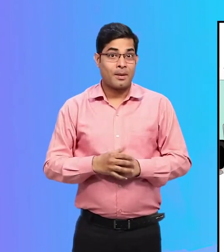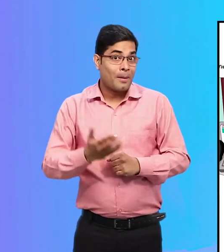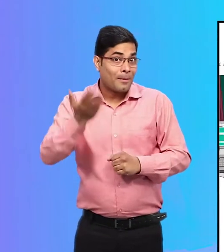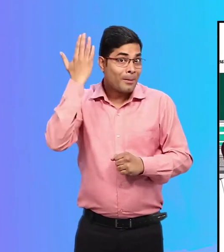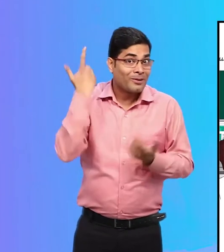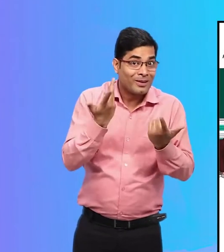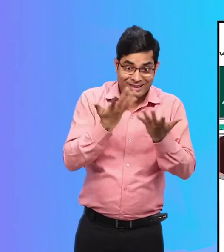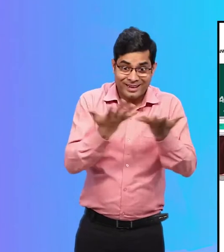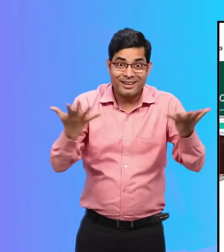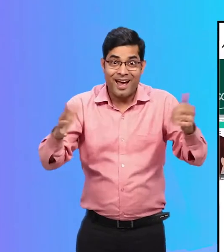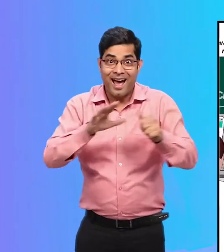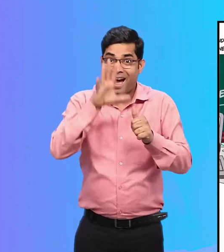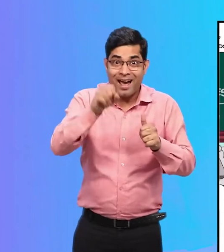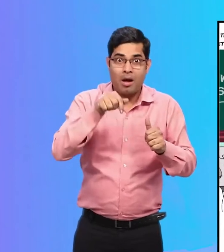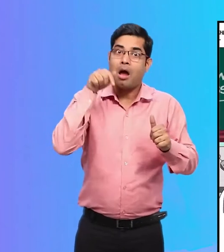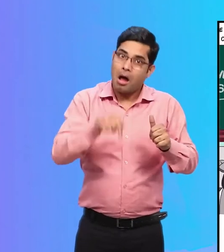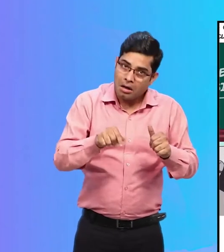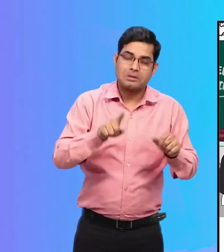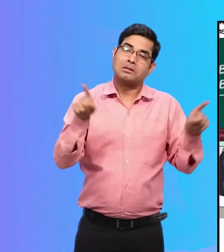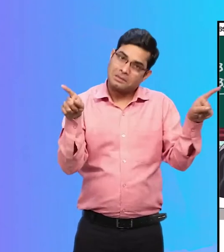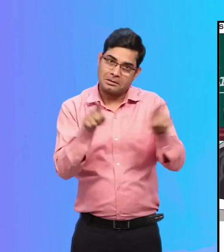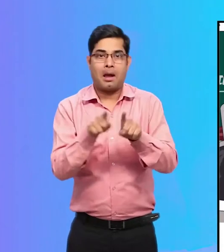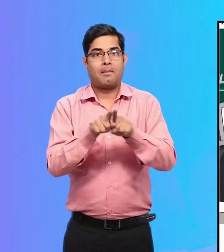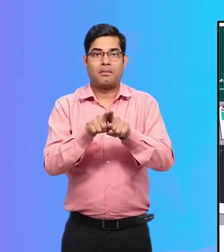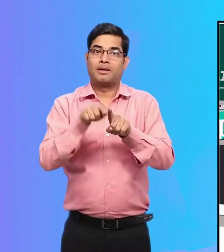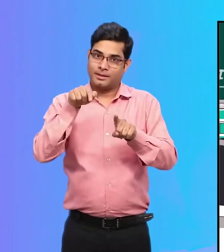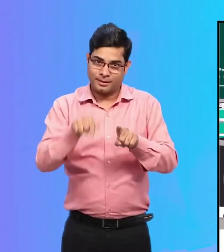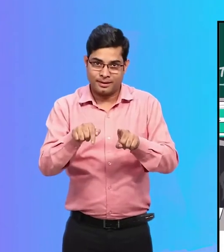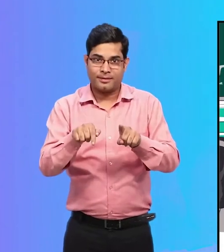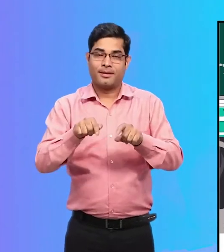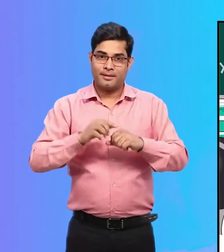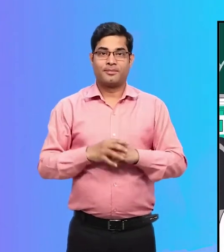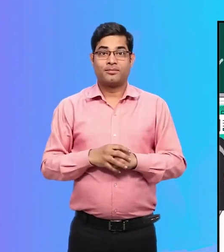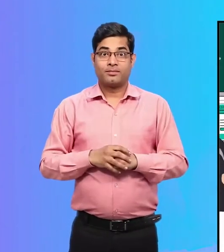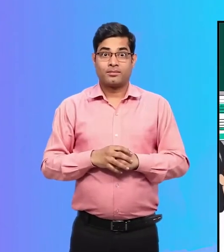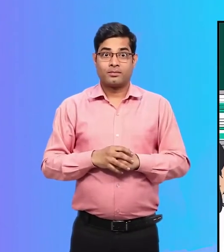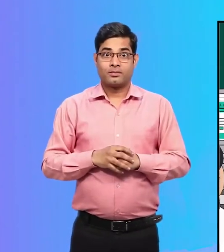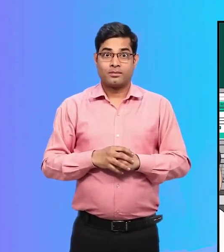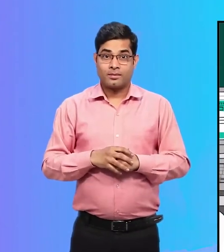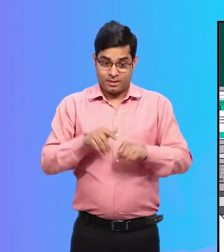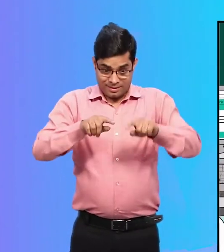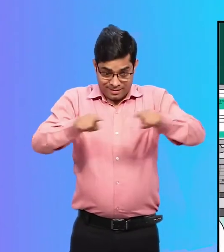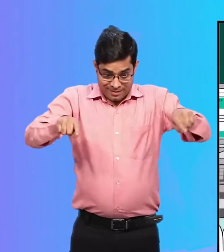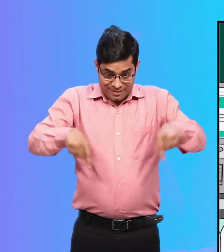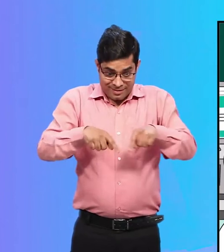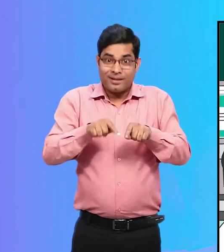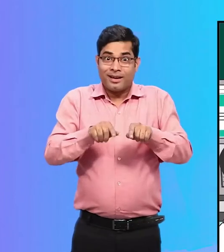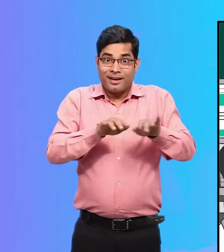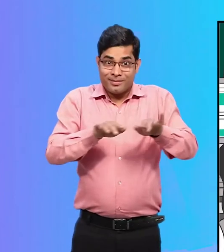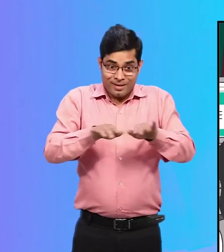Like the rest of the school, new accessible devices such as braille keyboards and mouse with